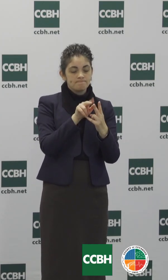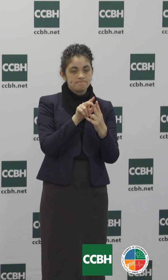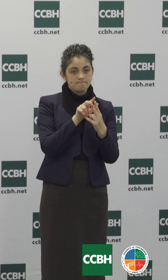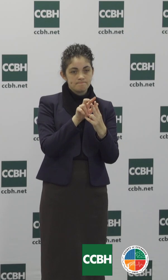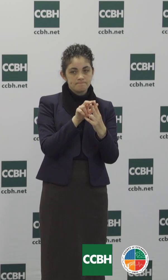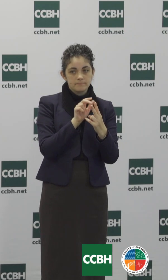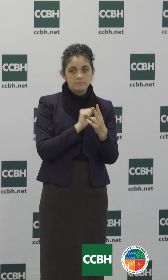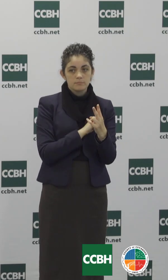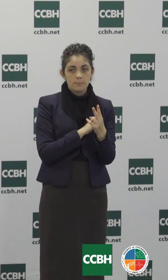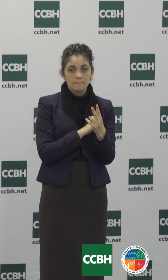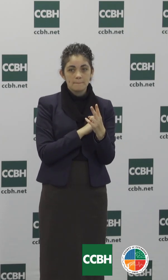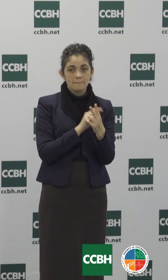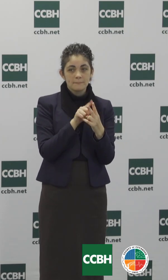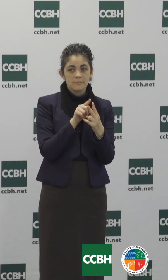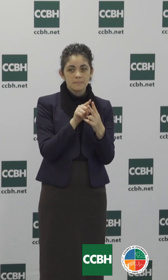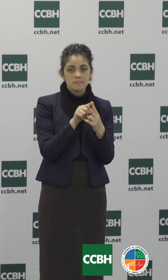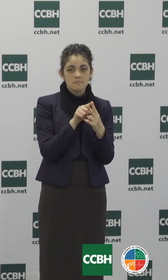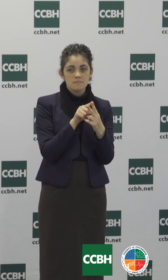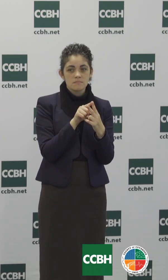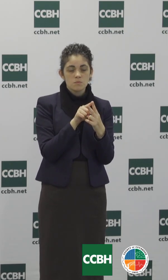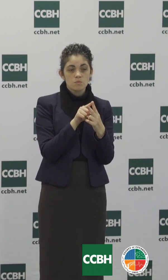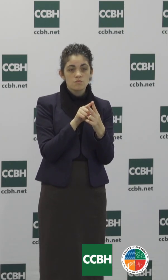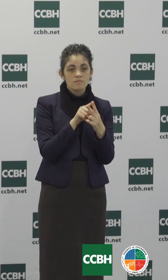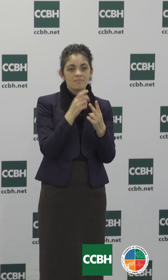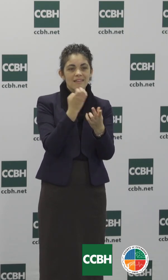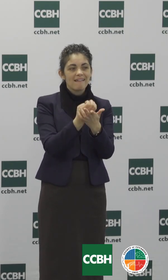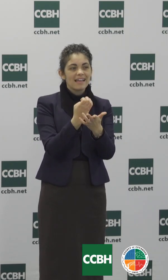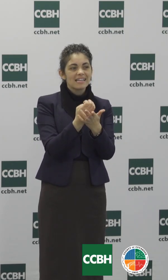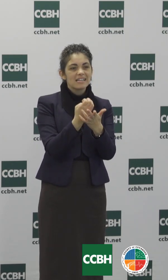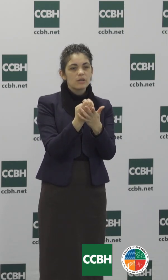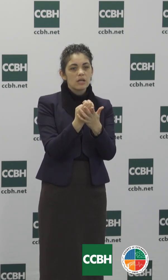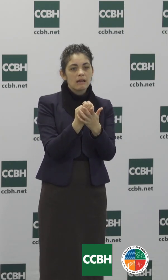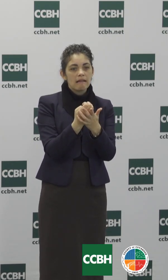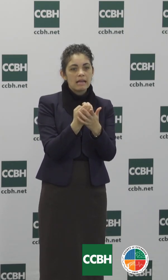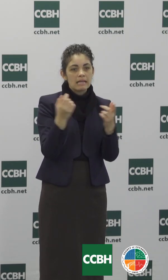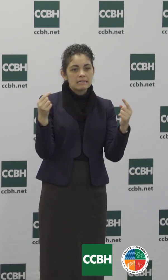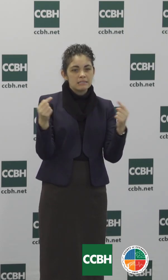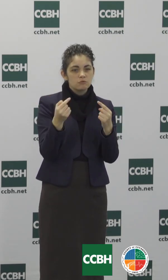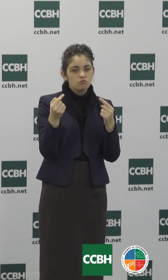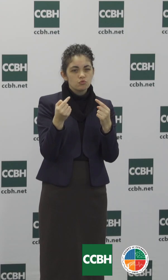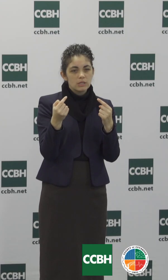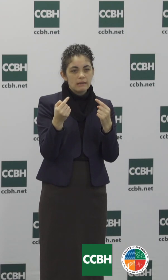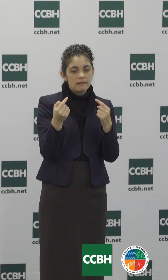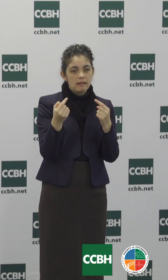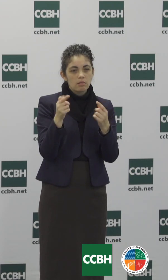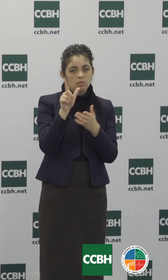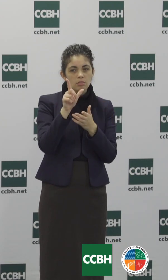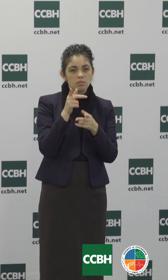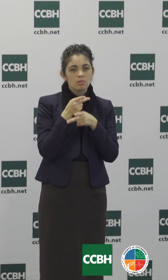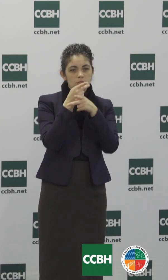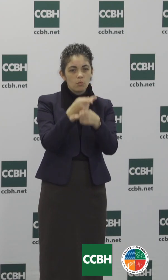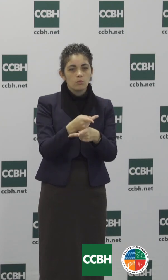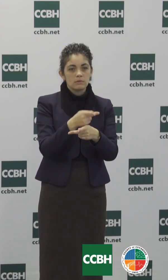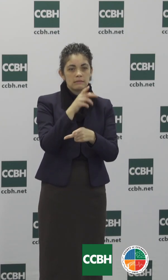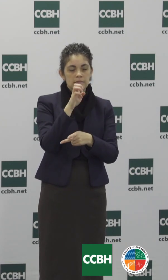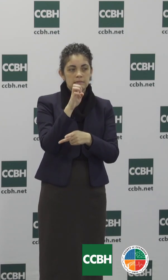Administration. First is the Economic Injury Disaster Loan Program, or